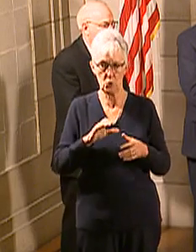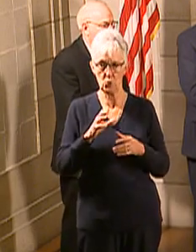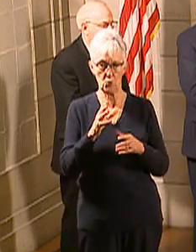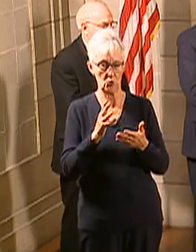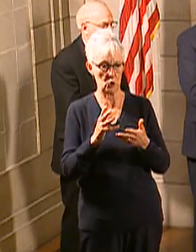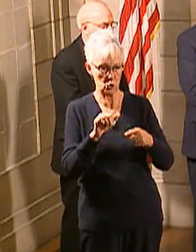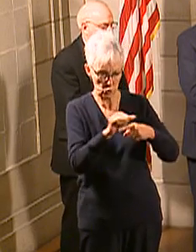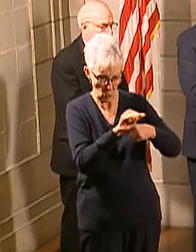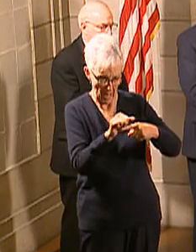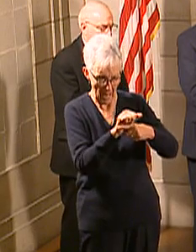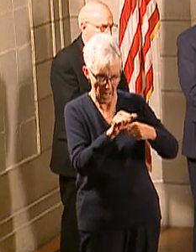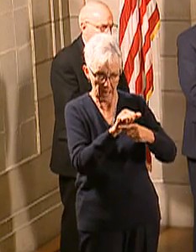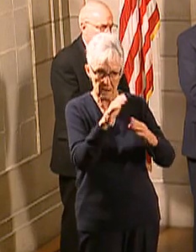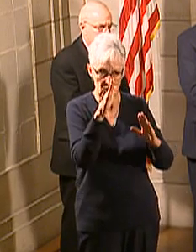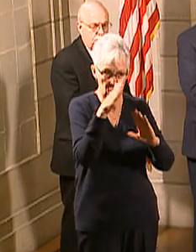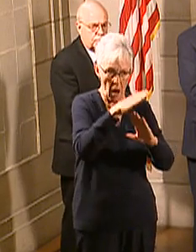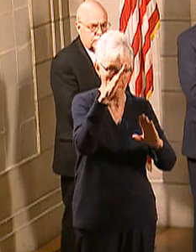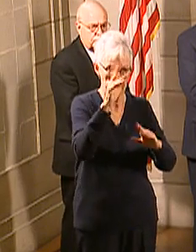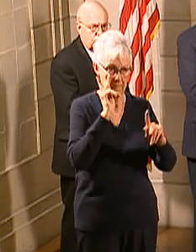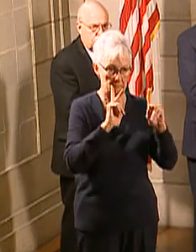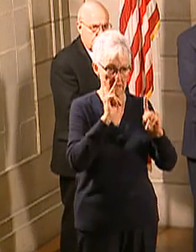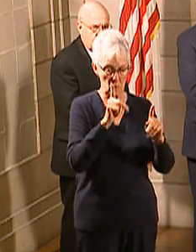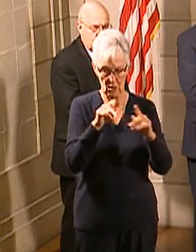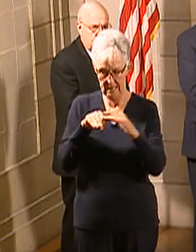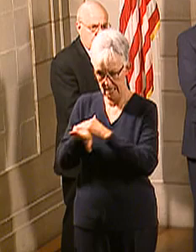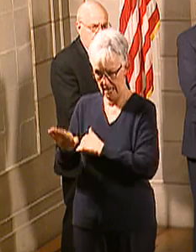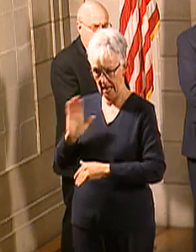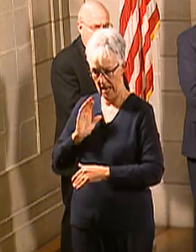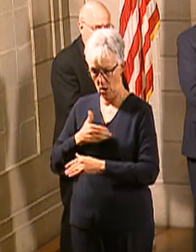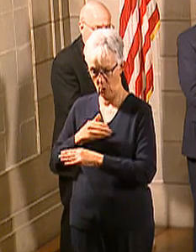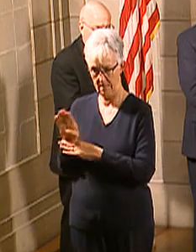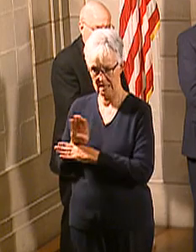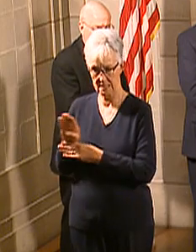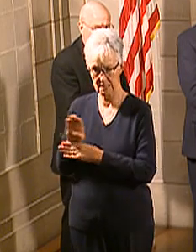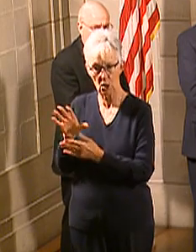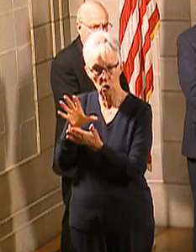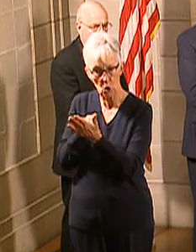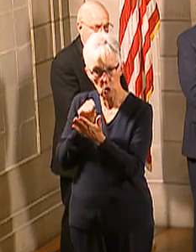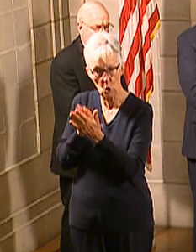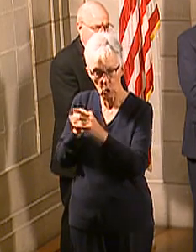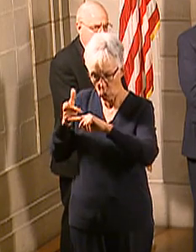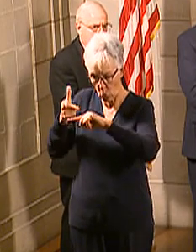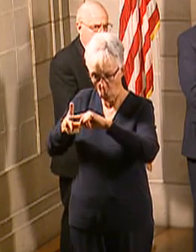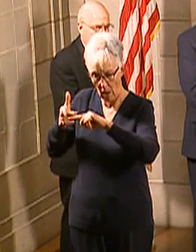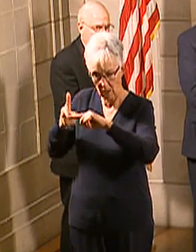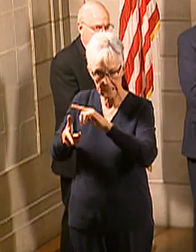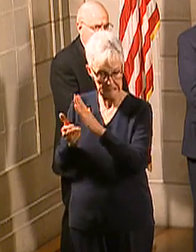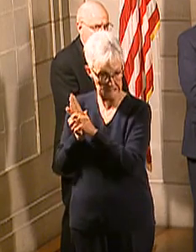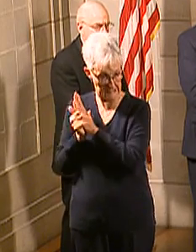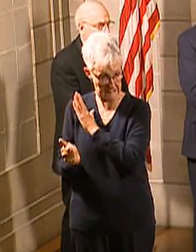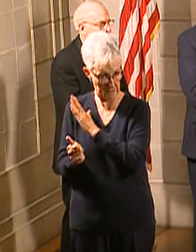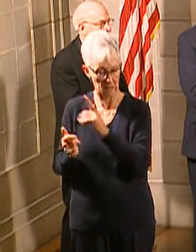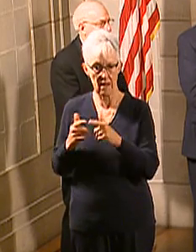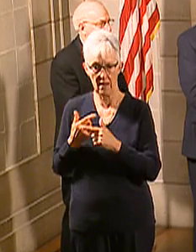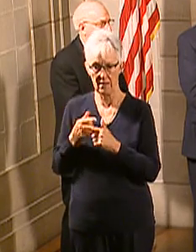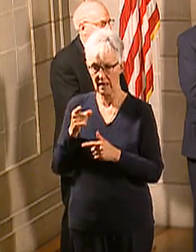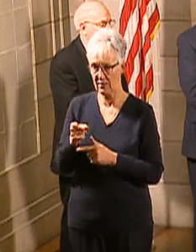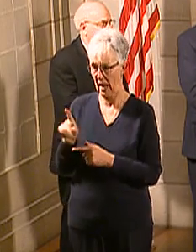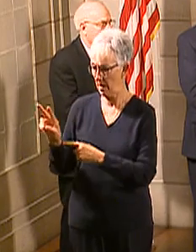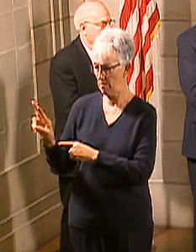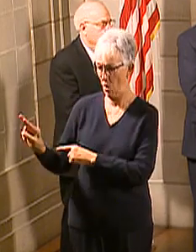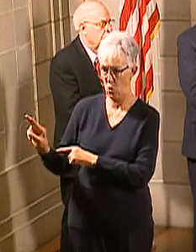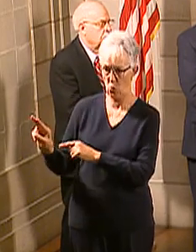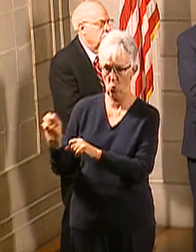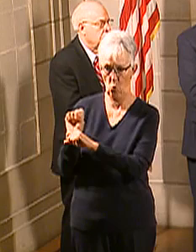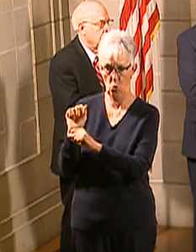so that they can learn the welding craft, and then they will be able to partner with our master welders and to really do that